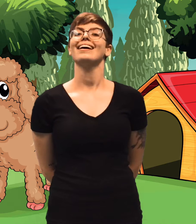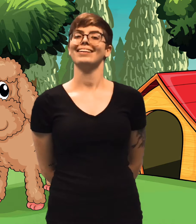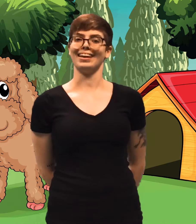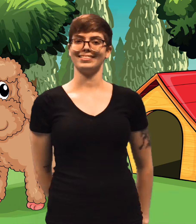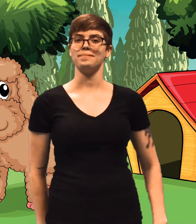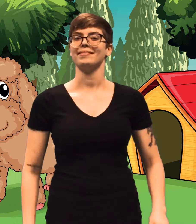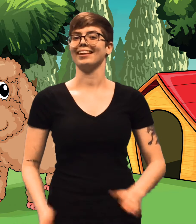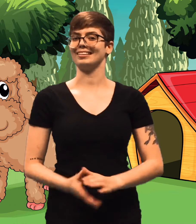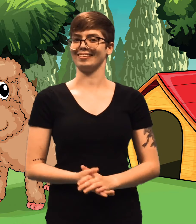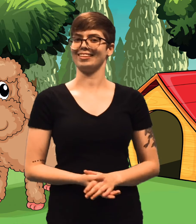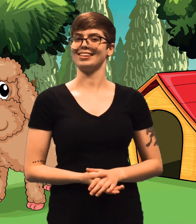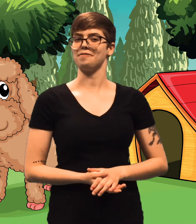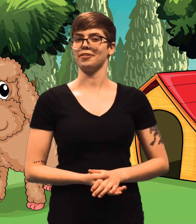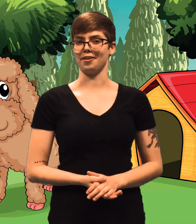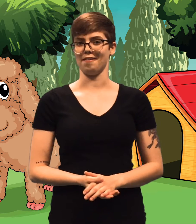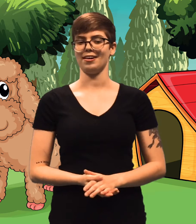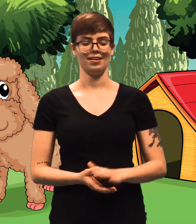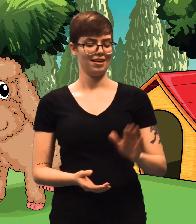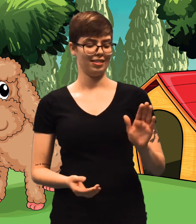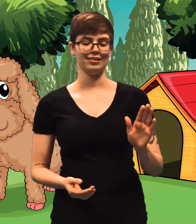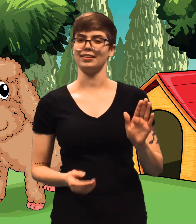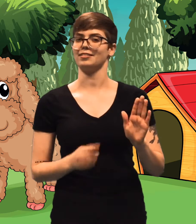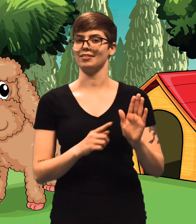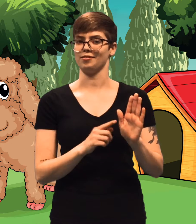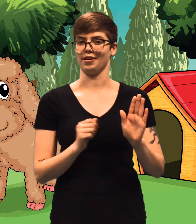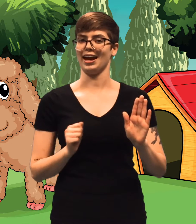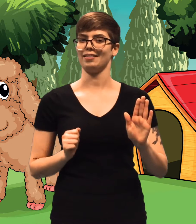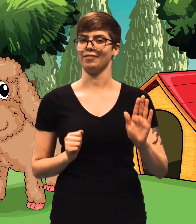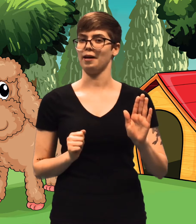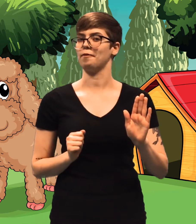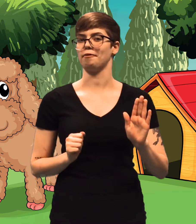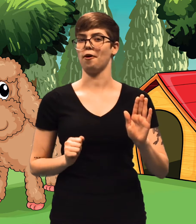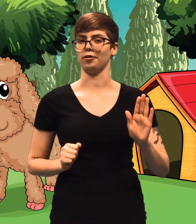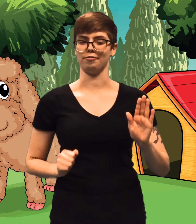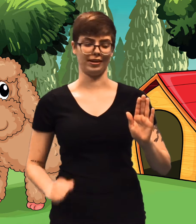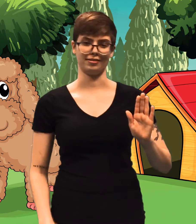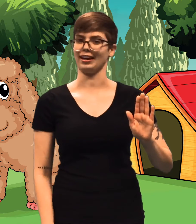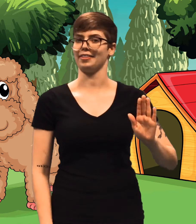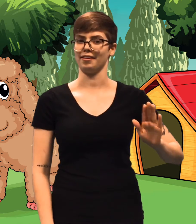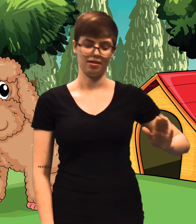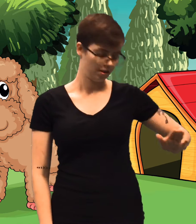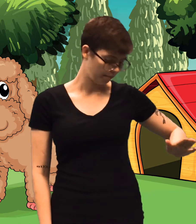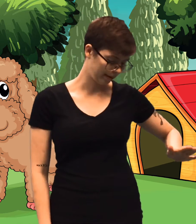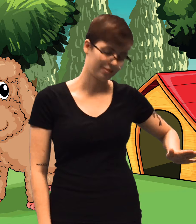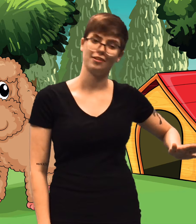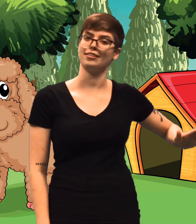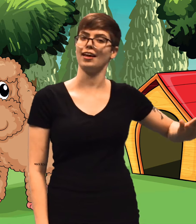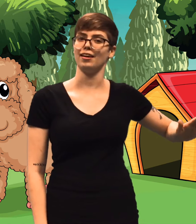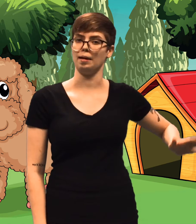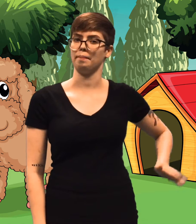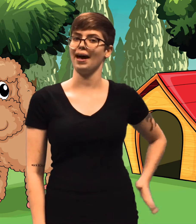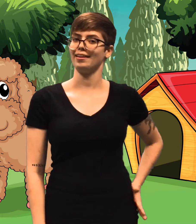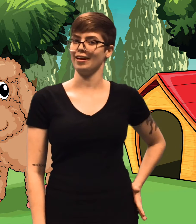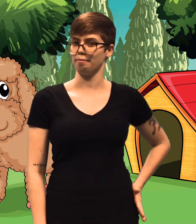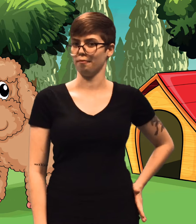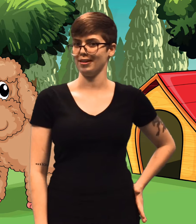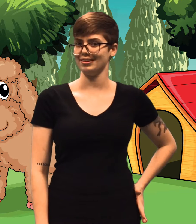Next up, let's learn the sign for dog. This sign starts with your hand flat with all your fingers together. Bring this to your side and pat your hip once,